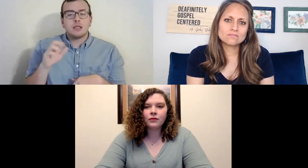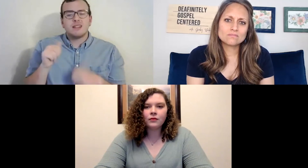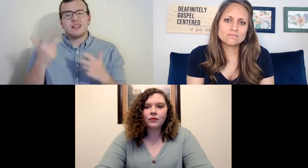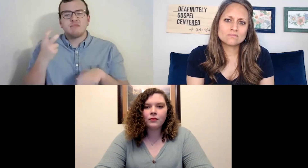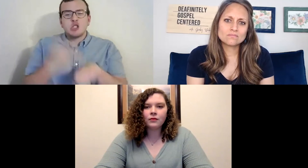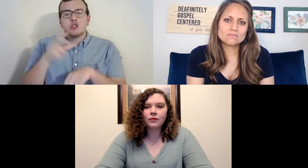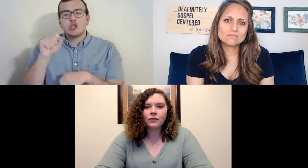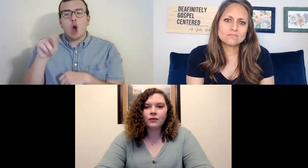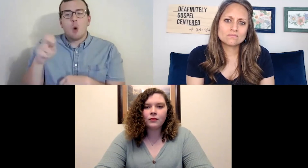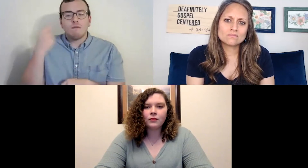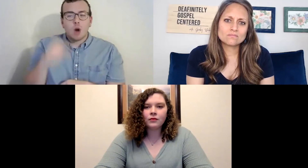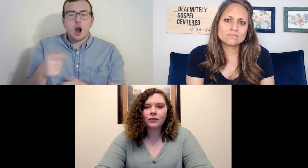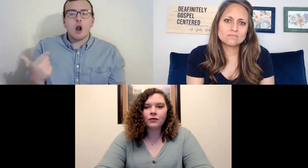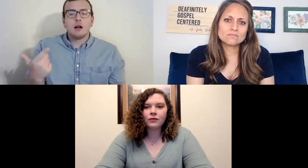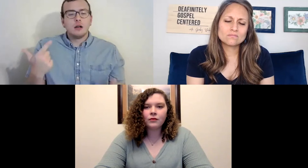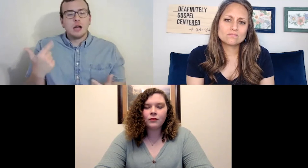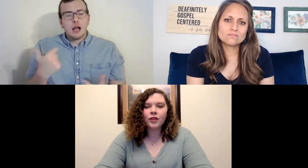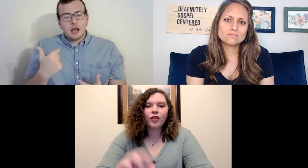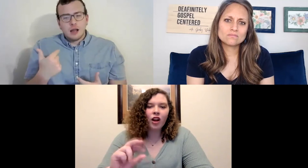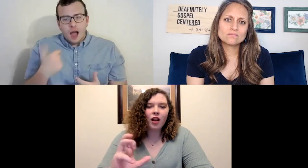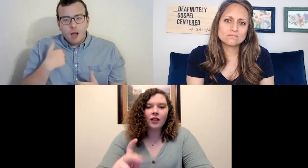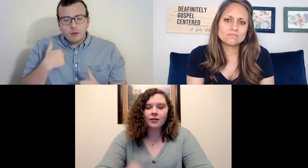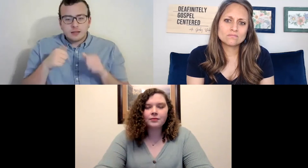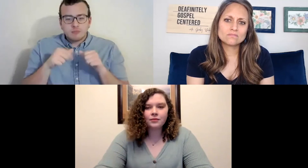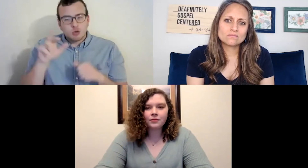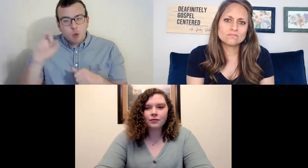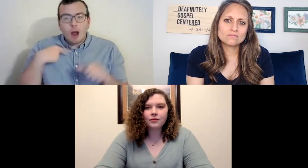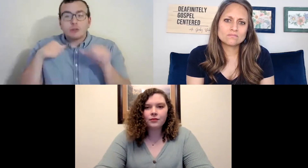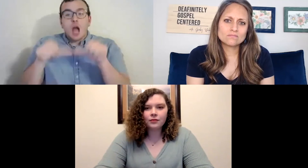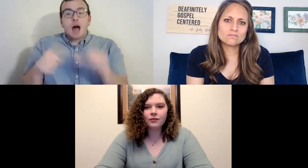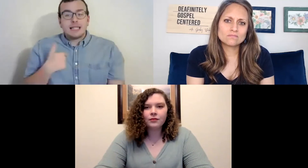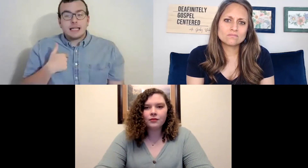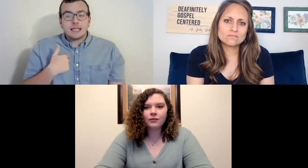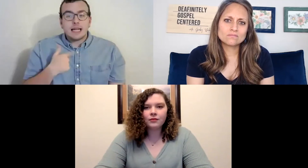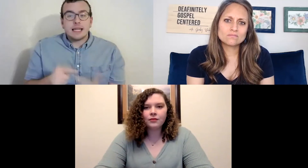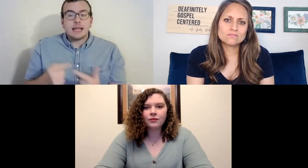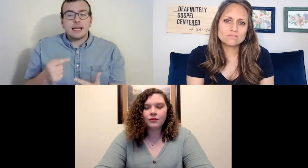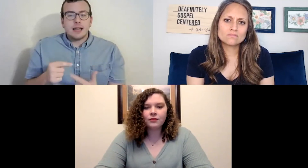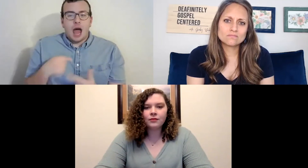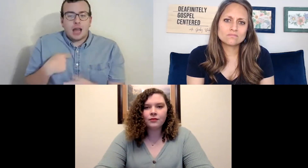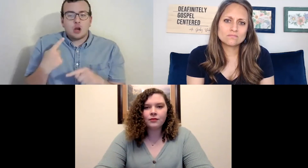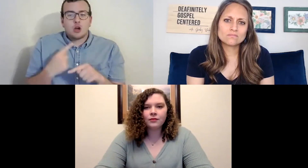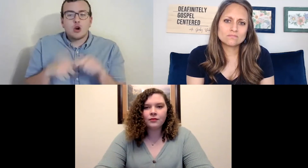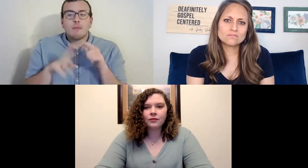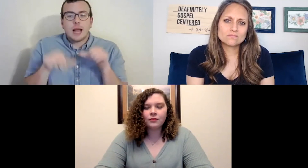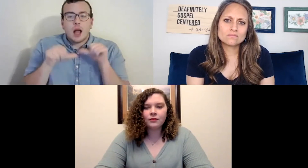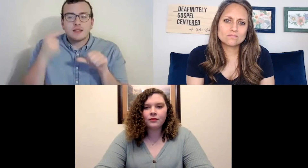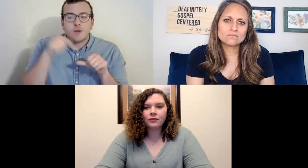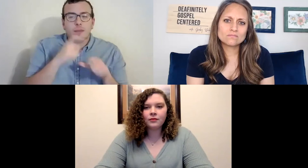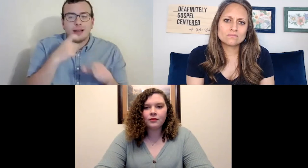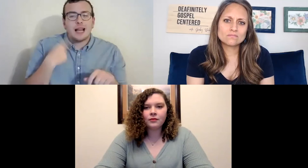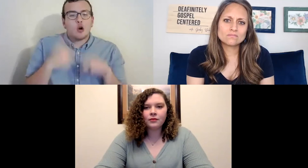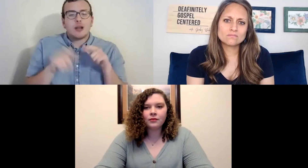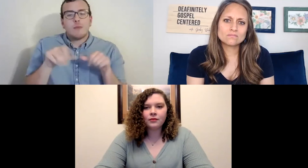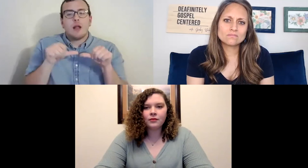journey for us. Because I was constantly, I couldn't be that constant in my family